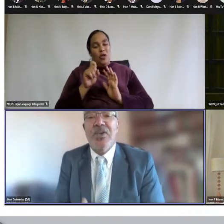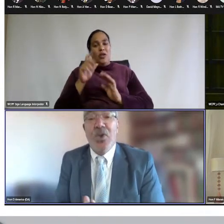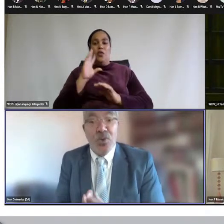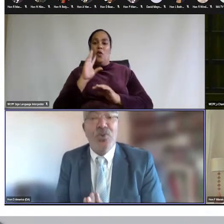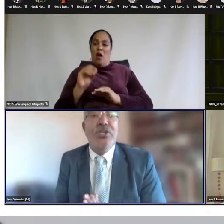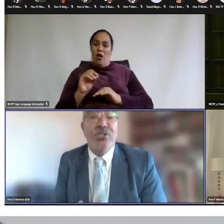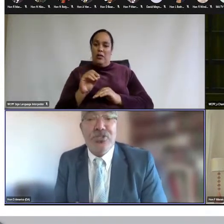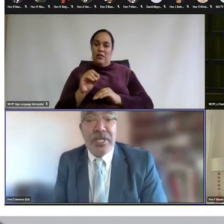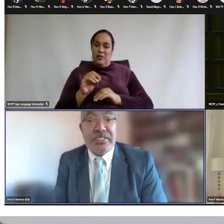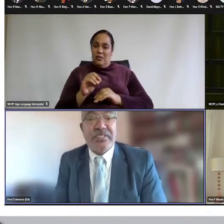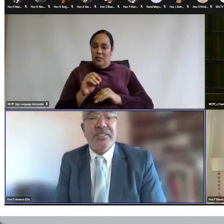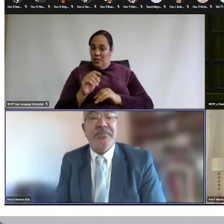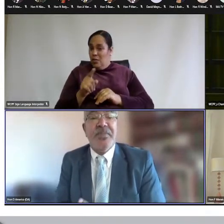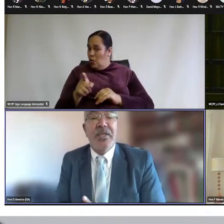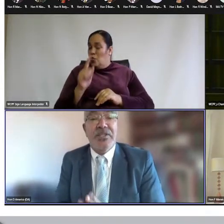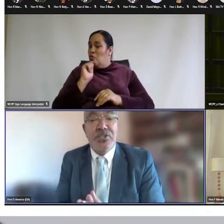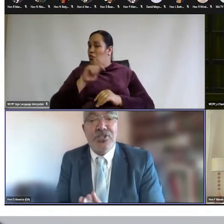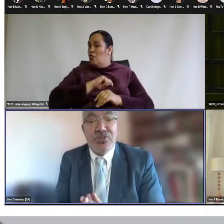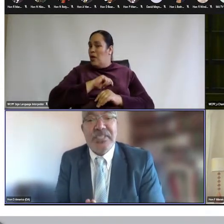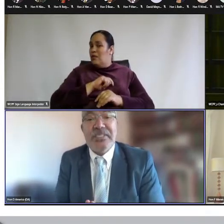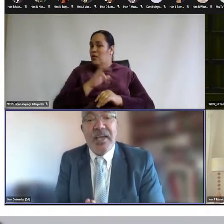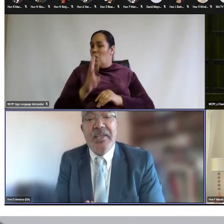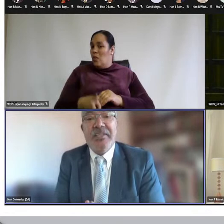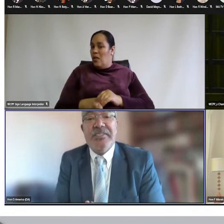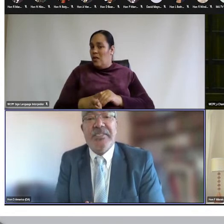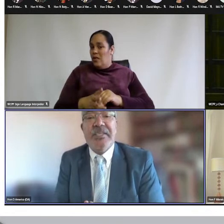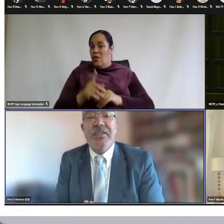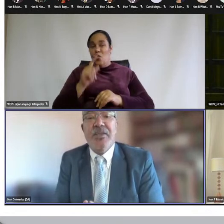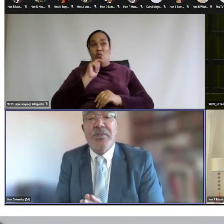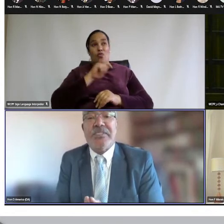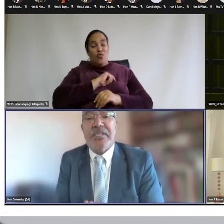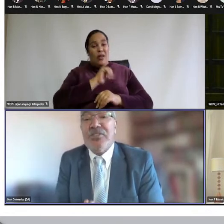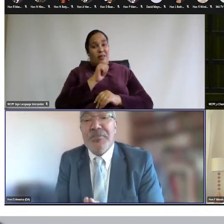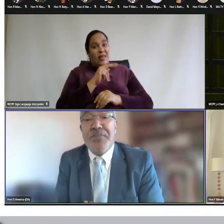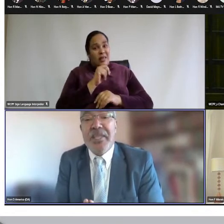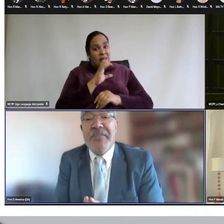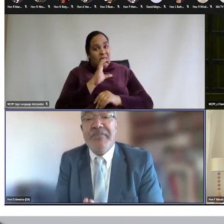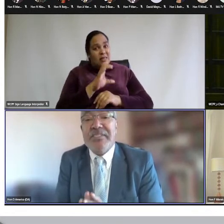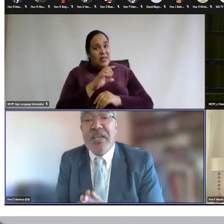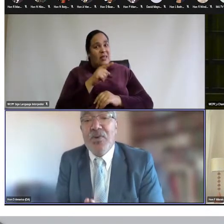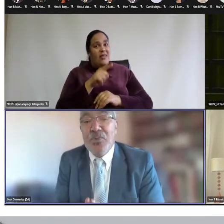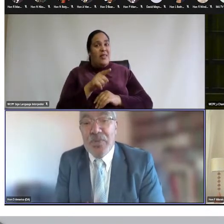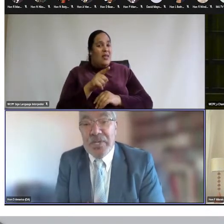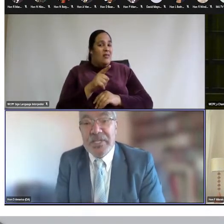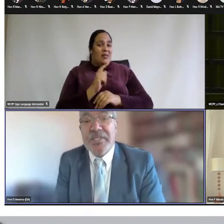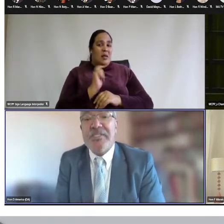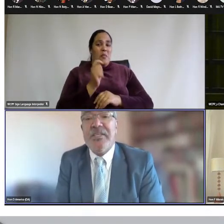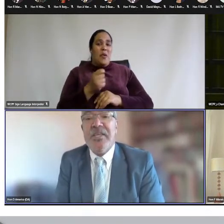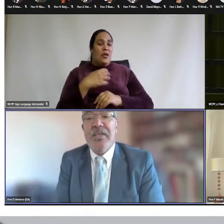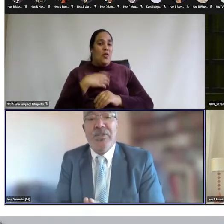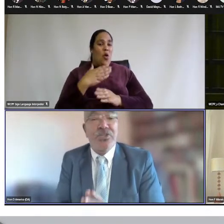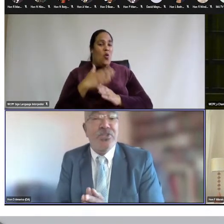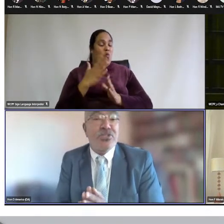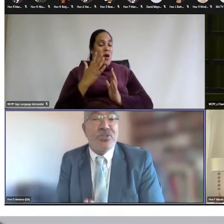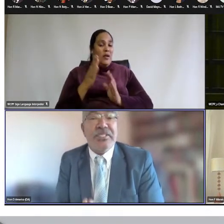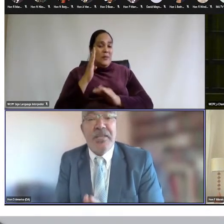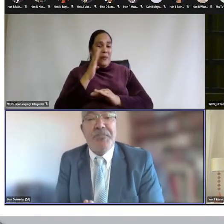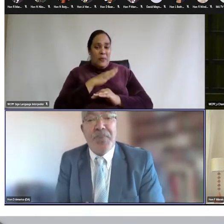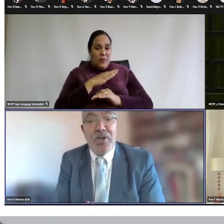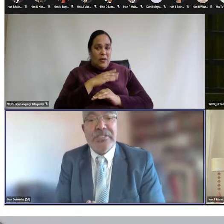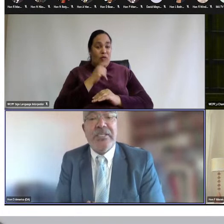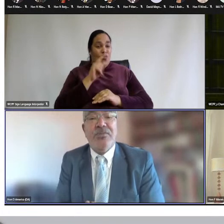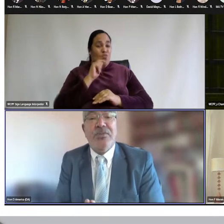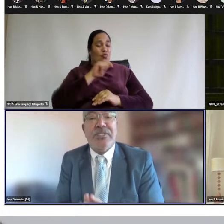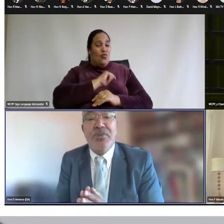this: who do you trust? Do you trust the ANC, which does not pay even its own workers? Do you trust